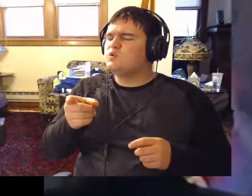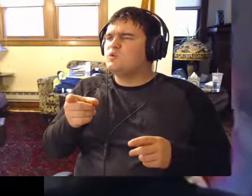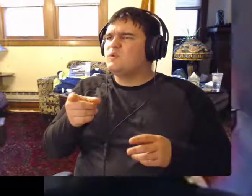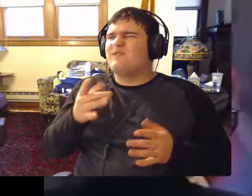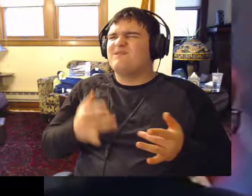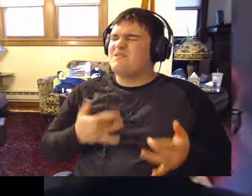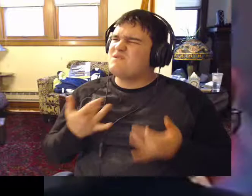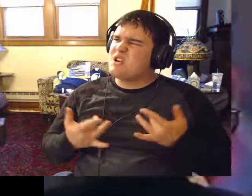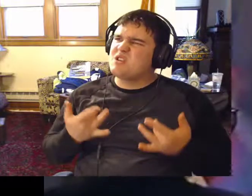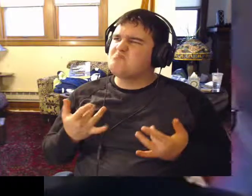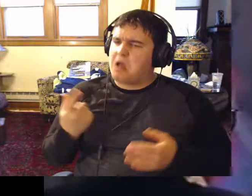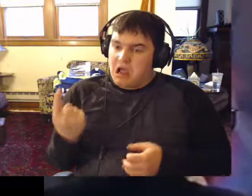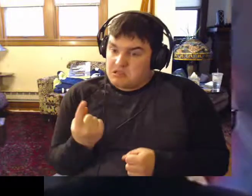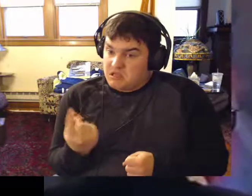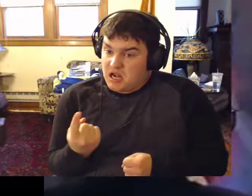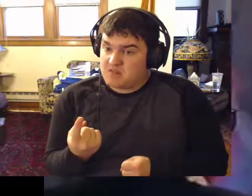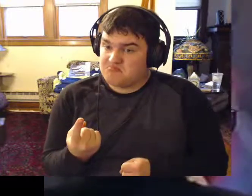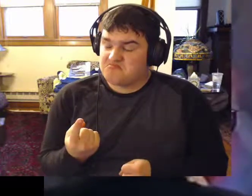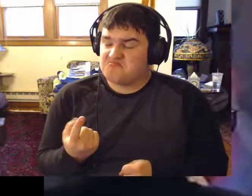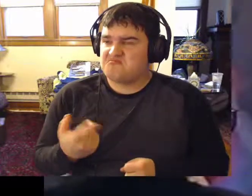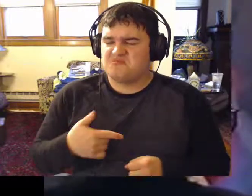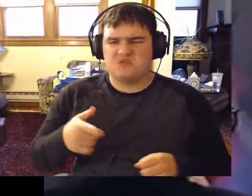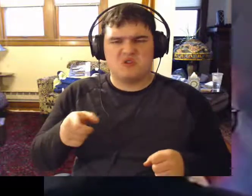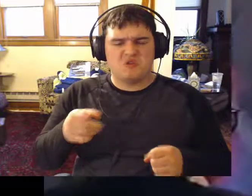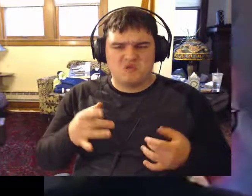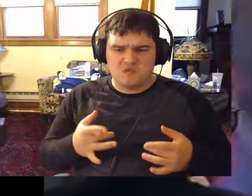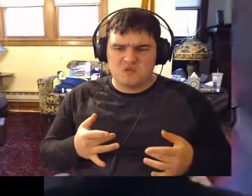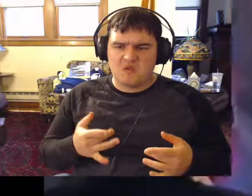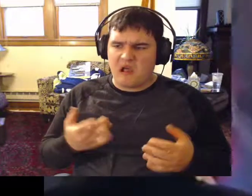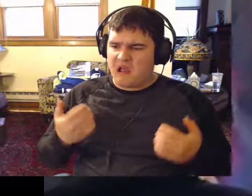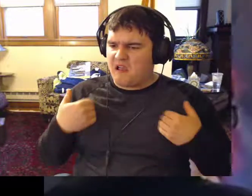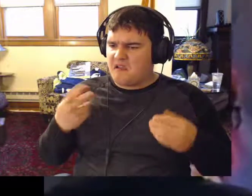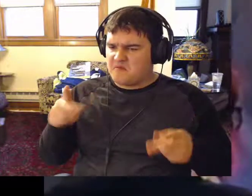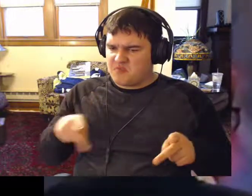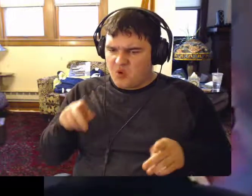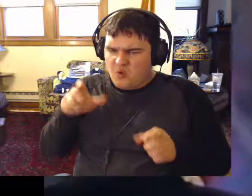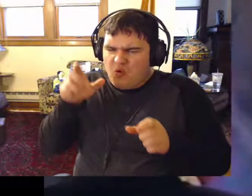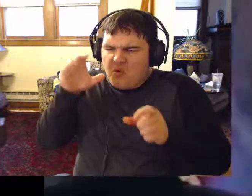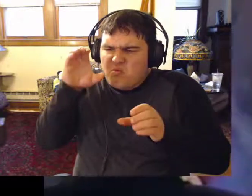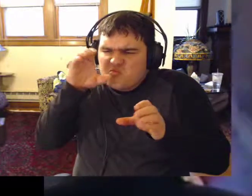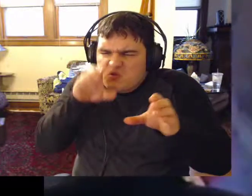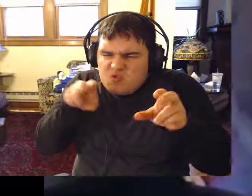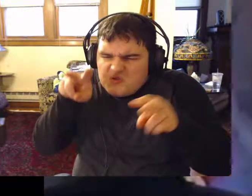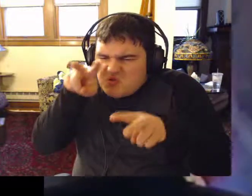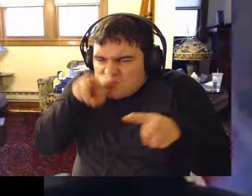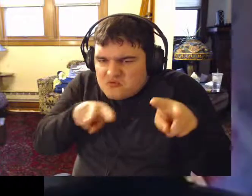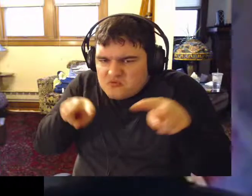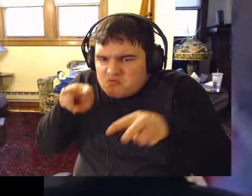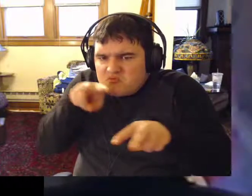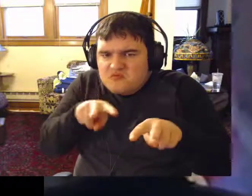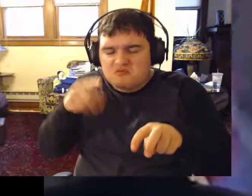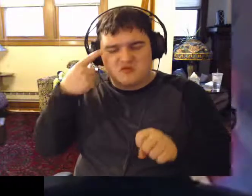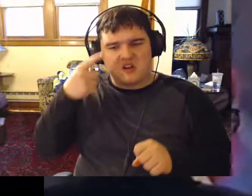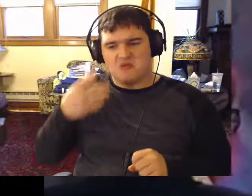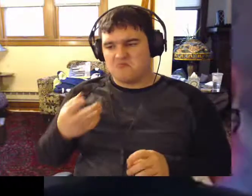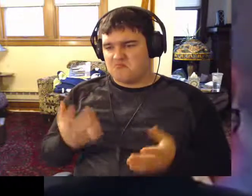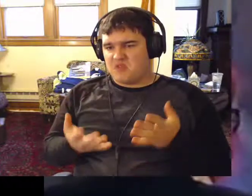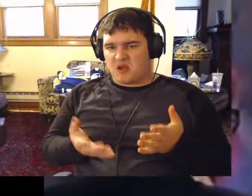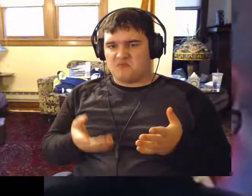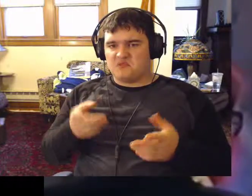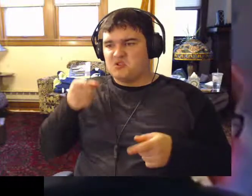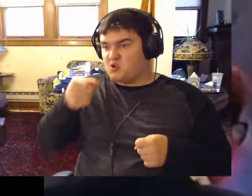feel isolated? Did you have people watching you, thinking perhaps you were